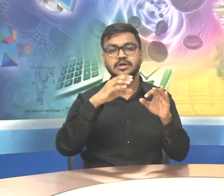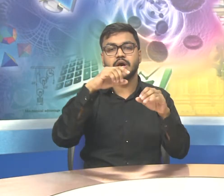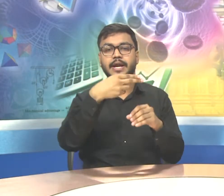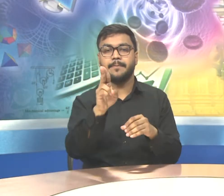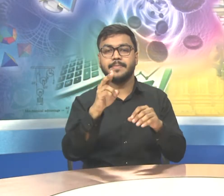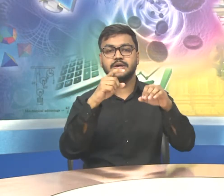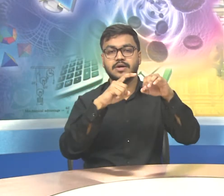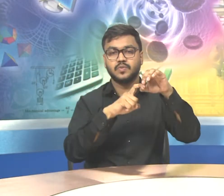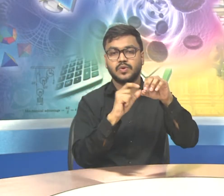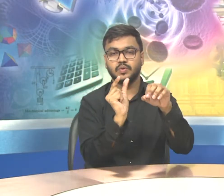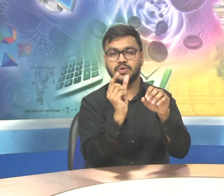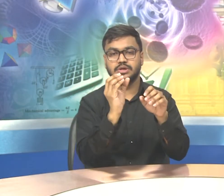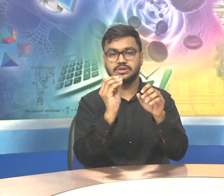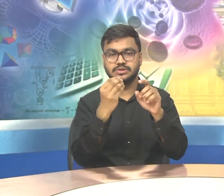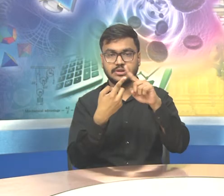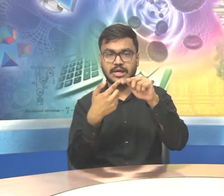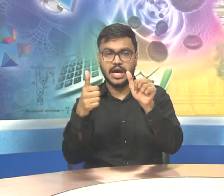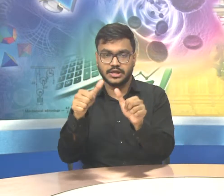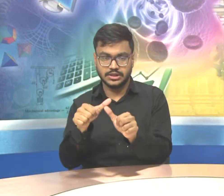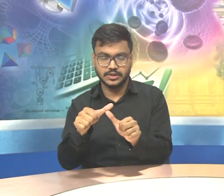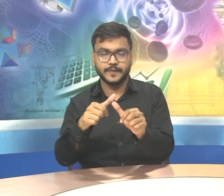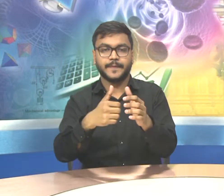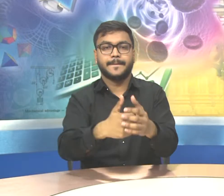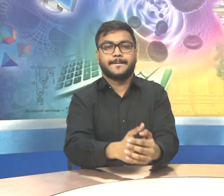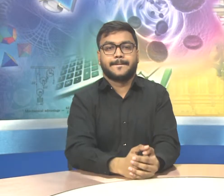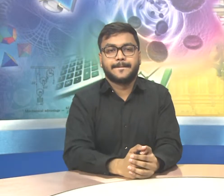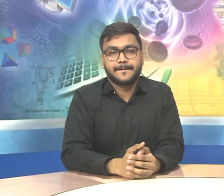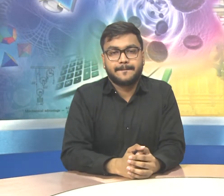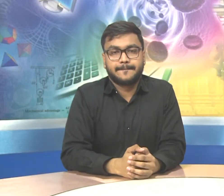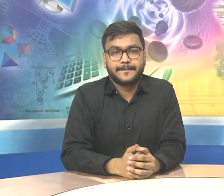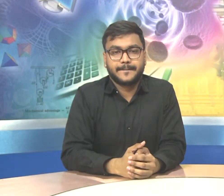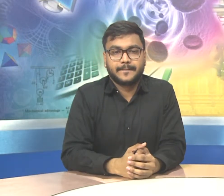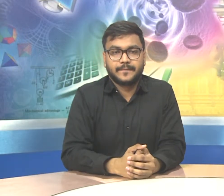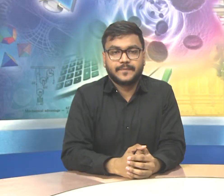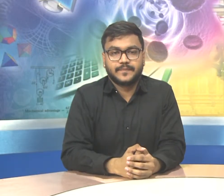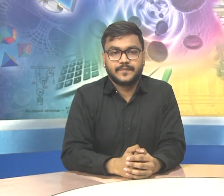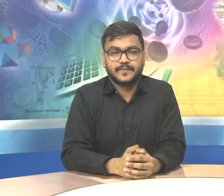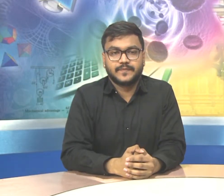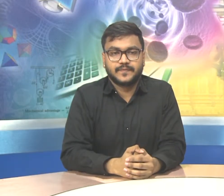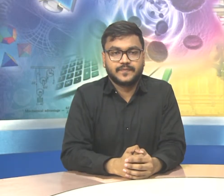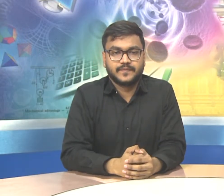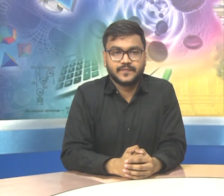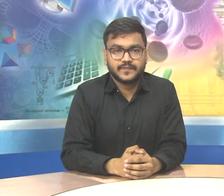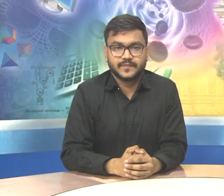And to be elected, a candidate must get 50% of the total valid votes.